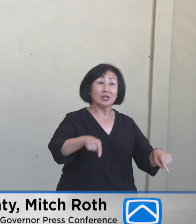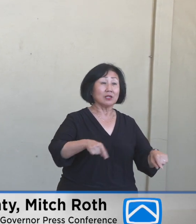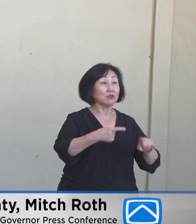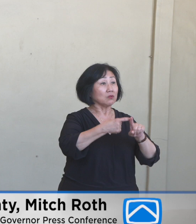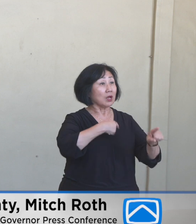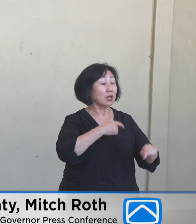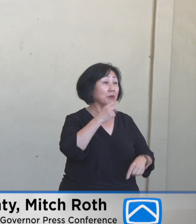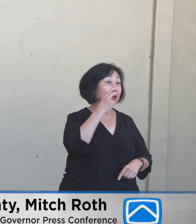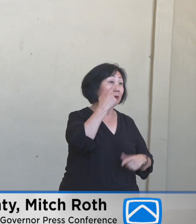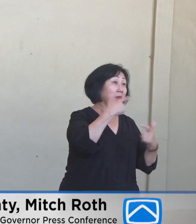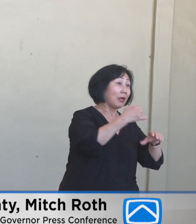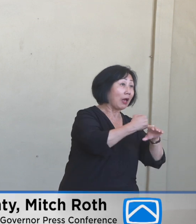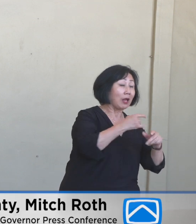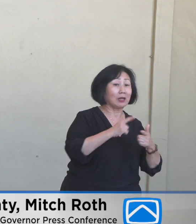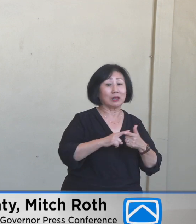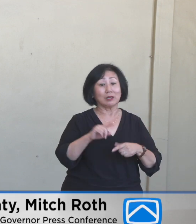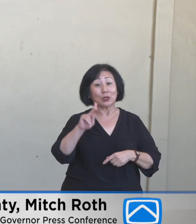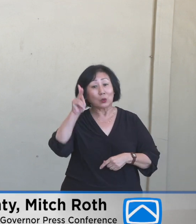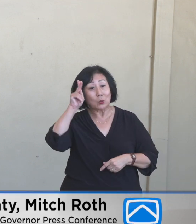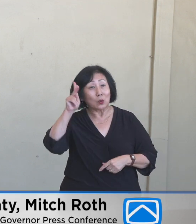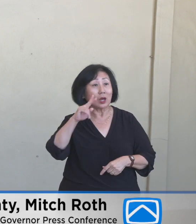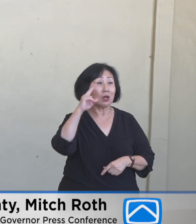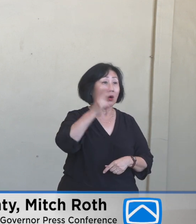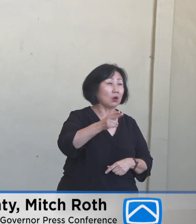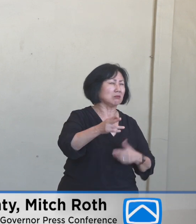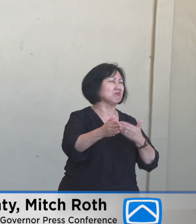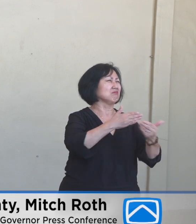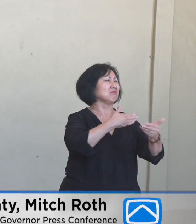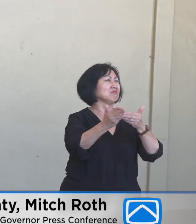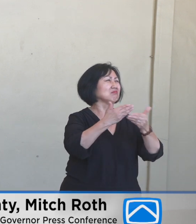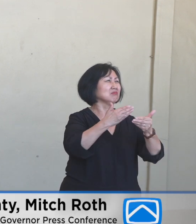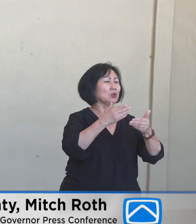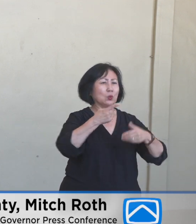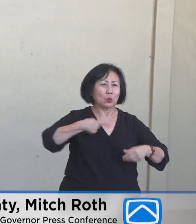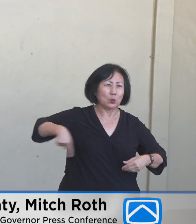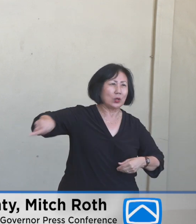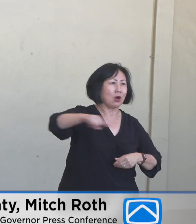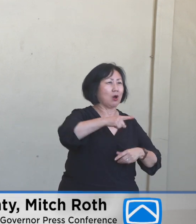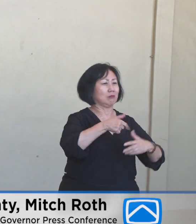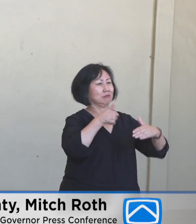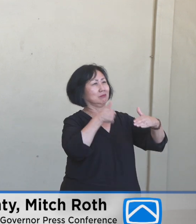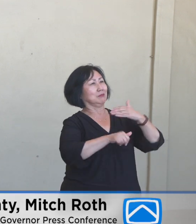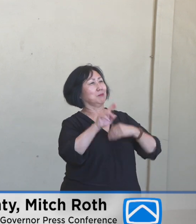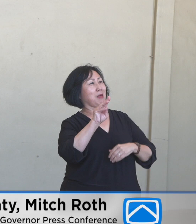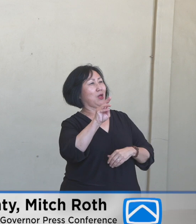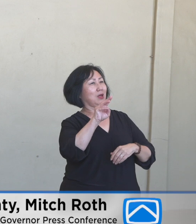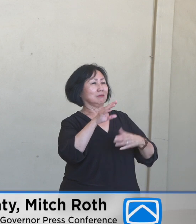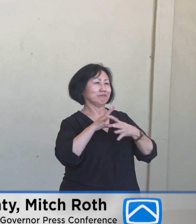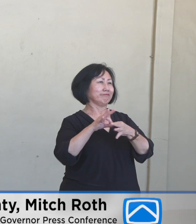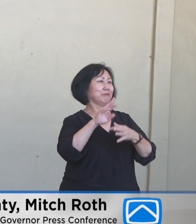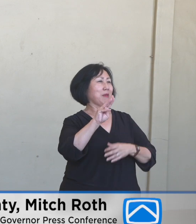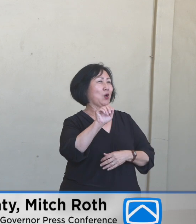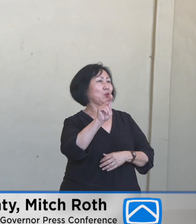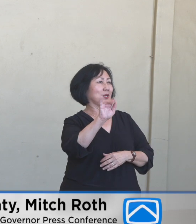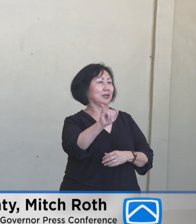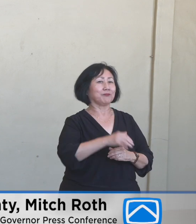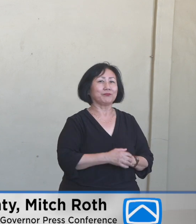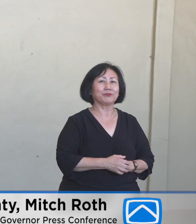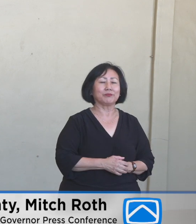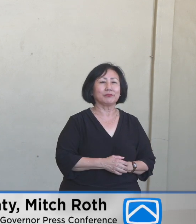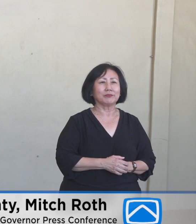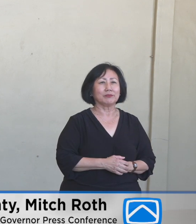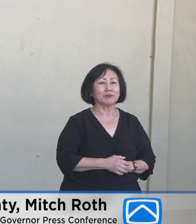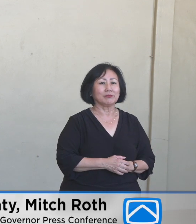from Hawaiʻi Island, Kauai, Honolulu, we're all Maui. And,